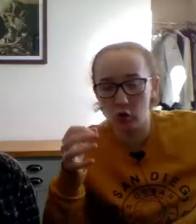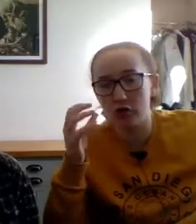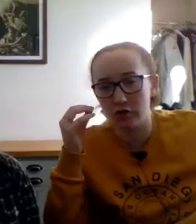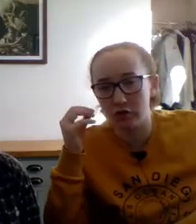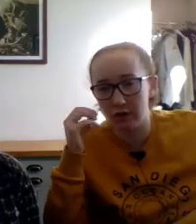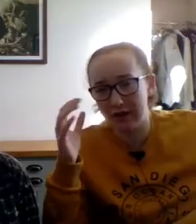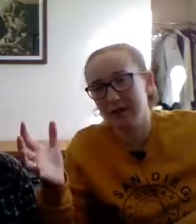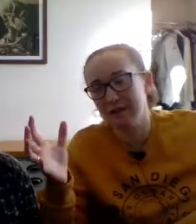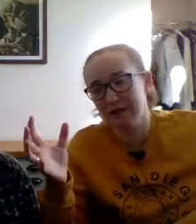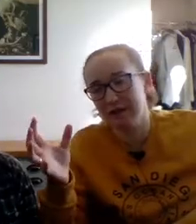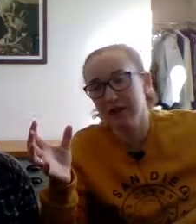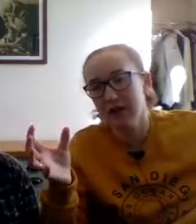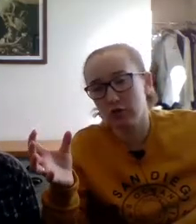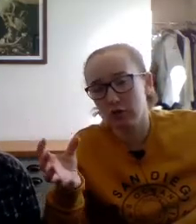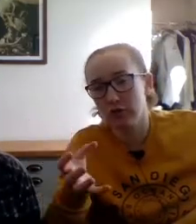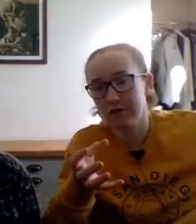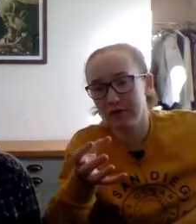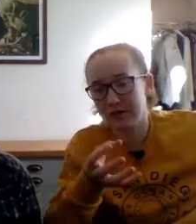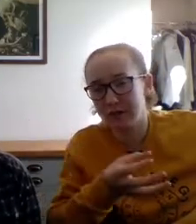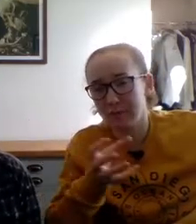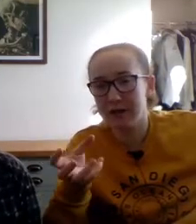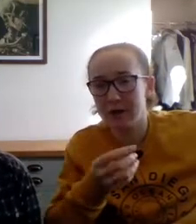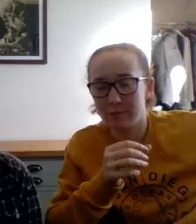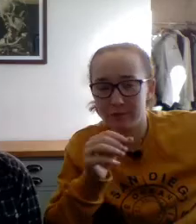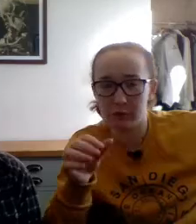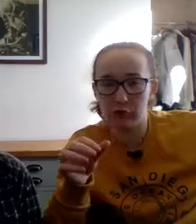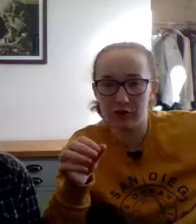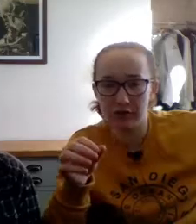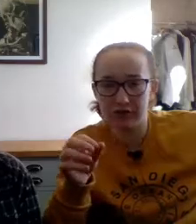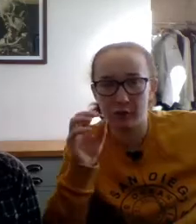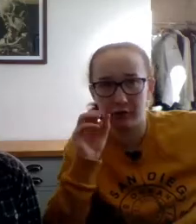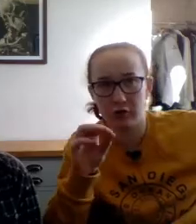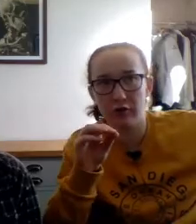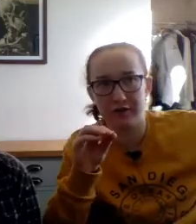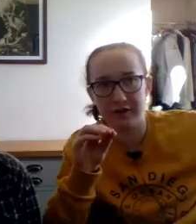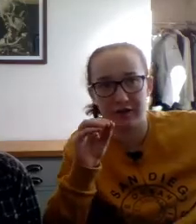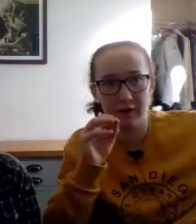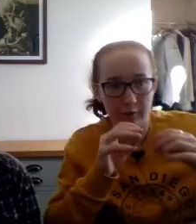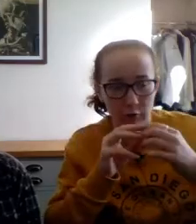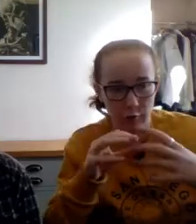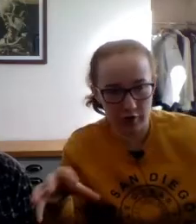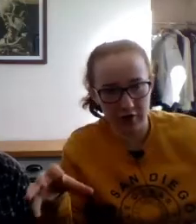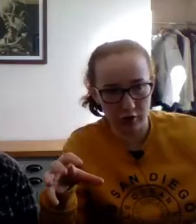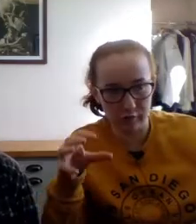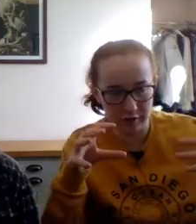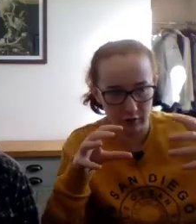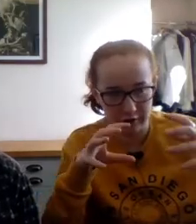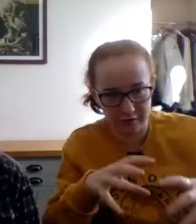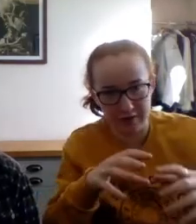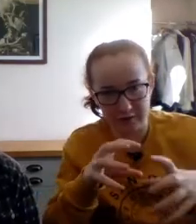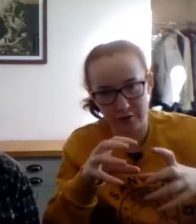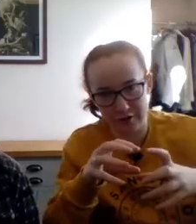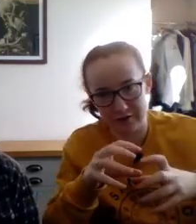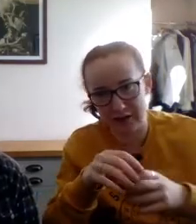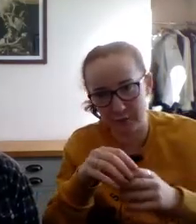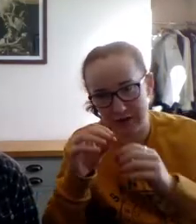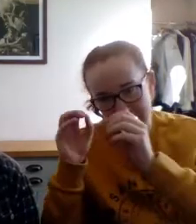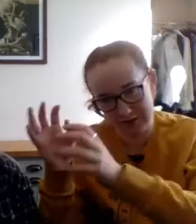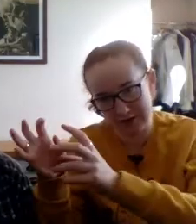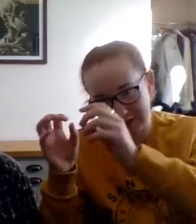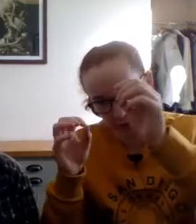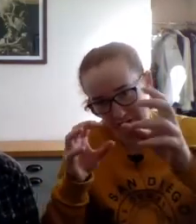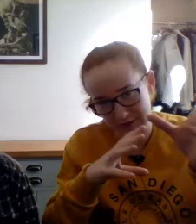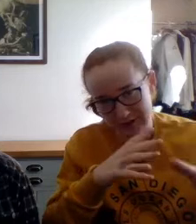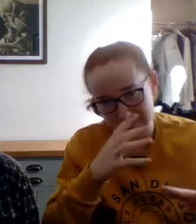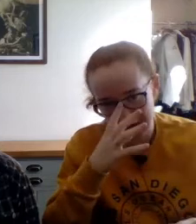into logical categories. So doing things like mind maps and flowcharts and saying, well, I've got this thing, I'm going to branch off of it and look at this specific aspect,